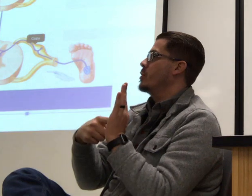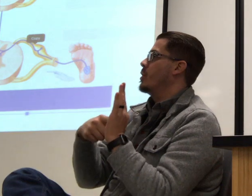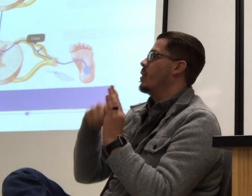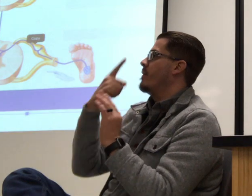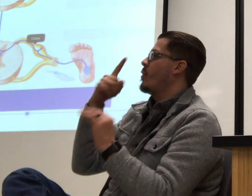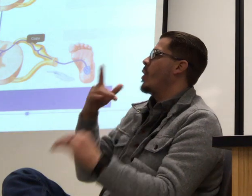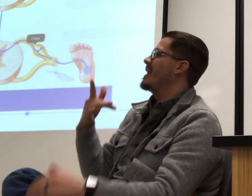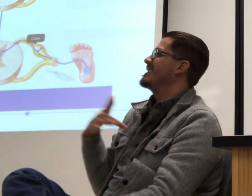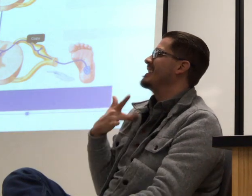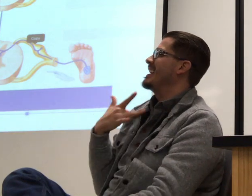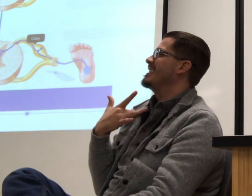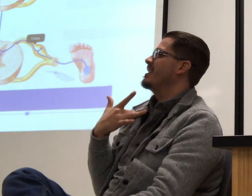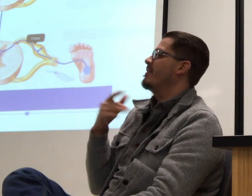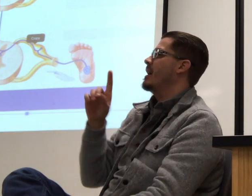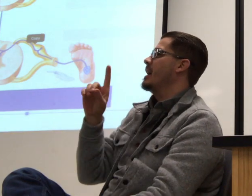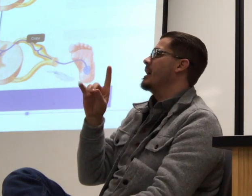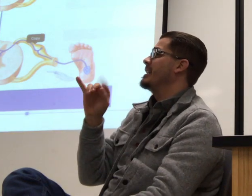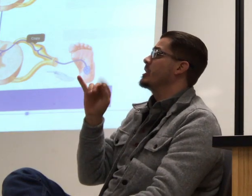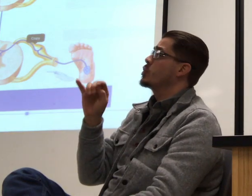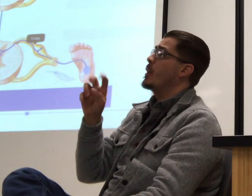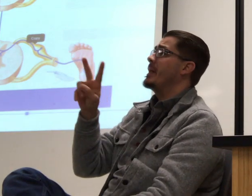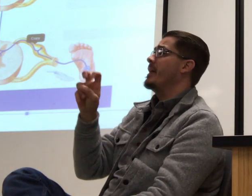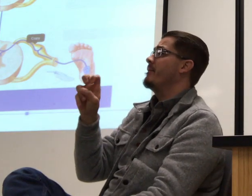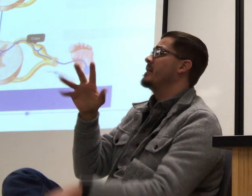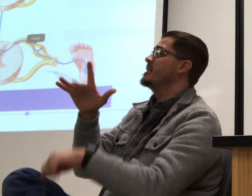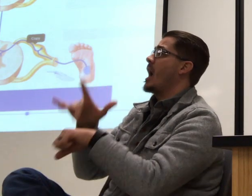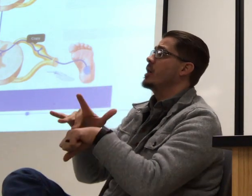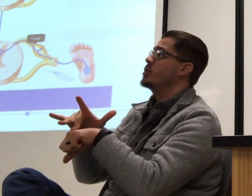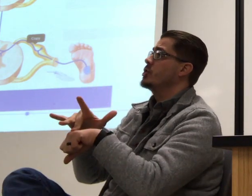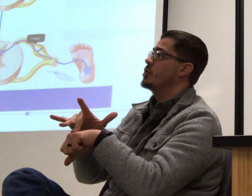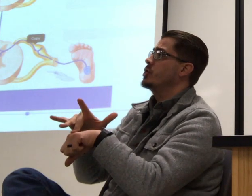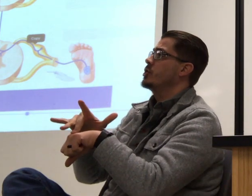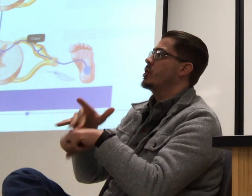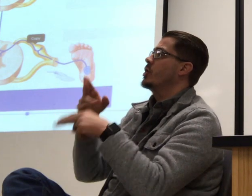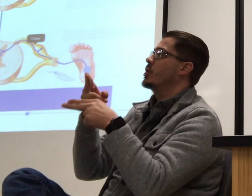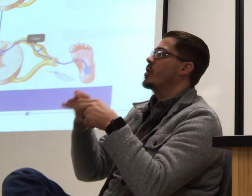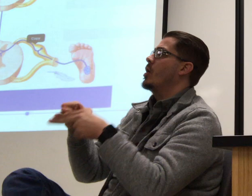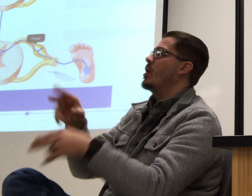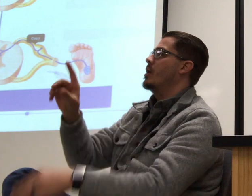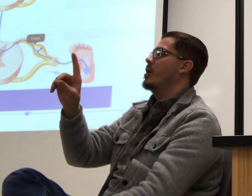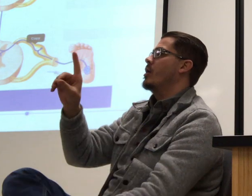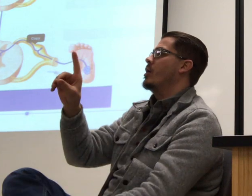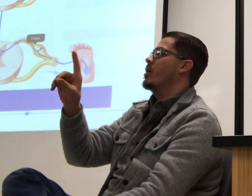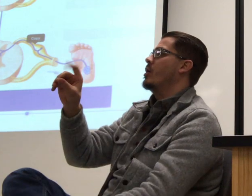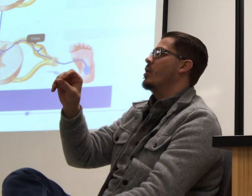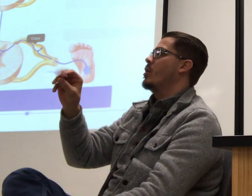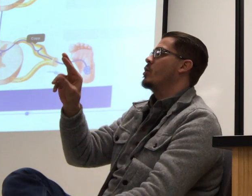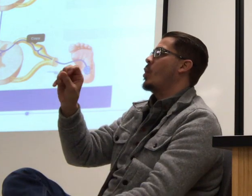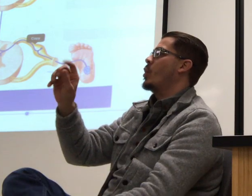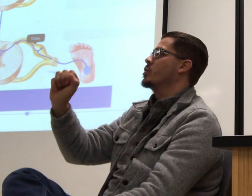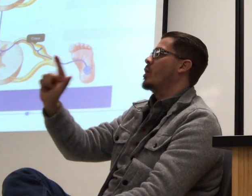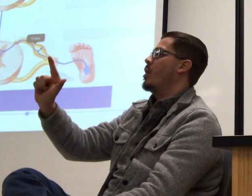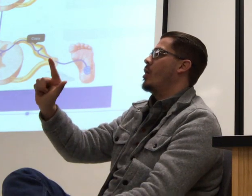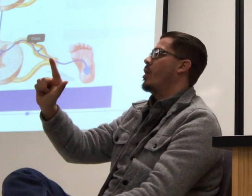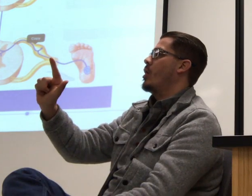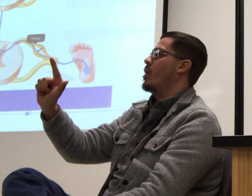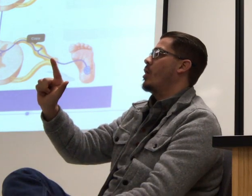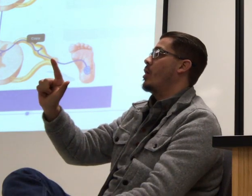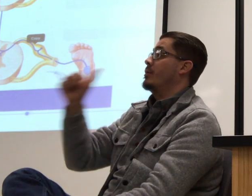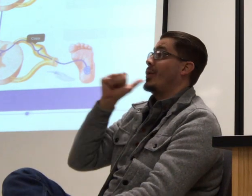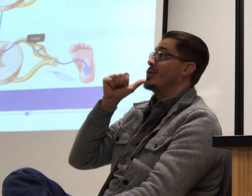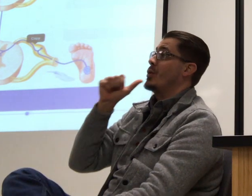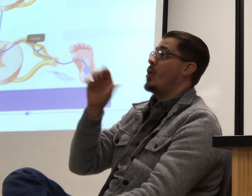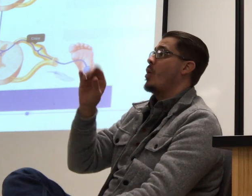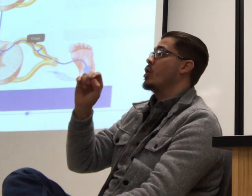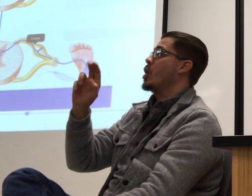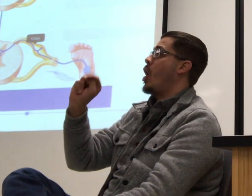the sensation of discriminative touch, and they're called the dorsal column